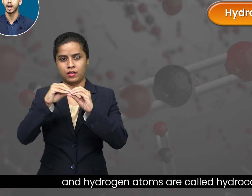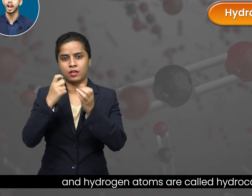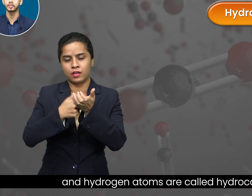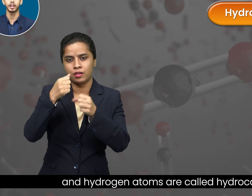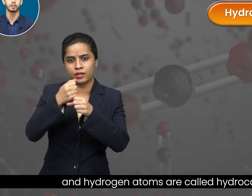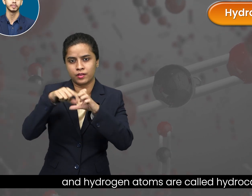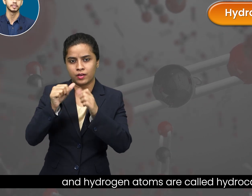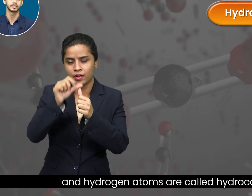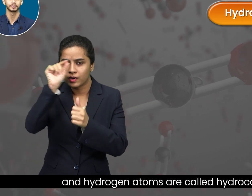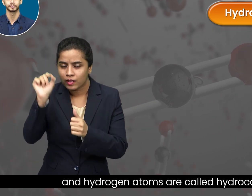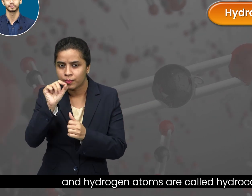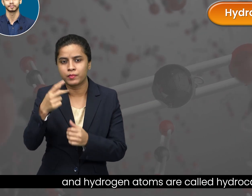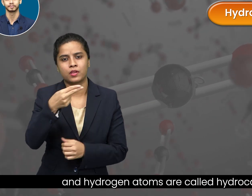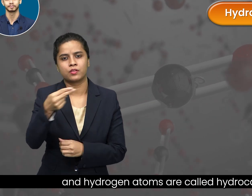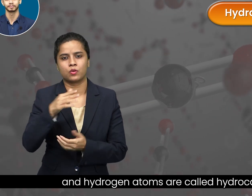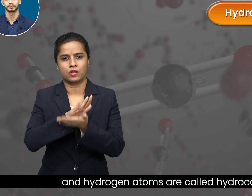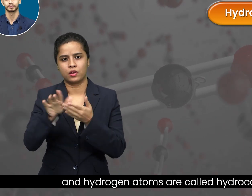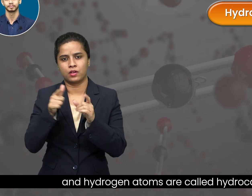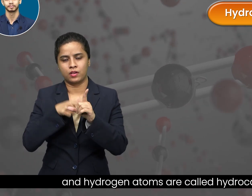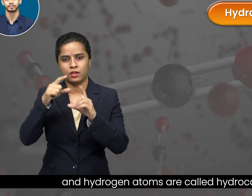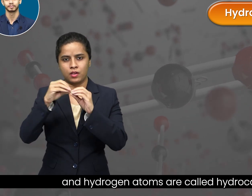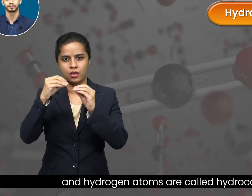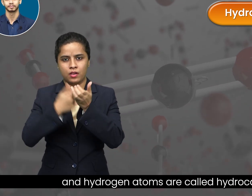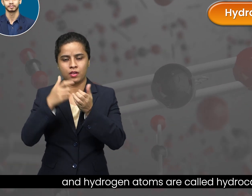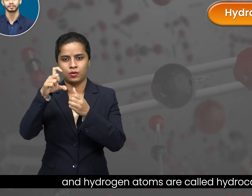called hydrocarbons.